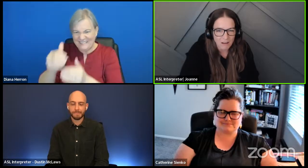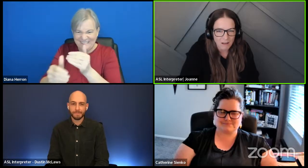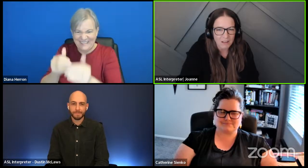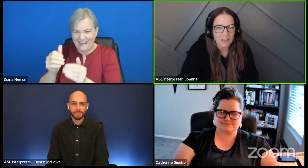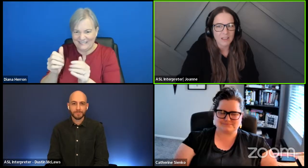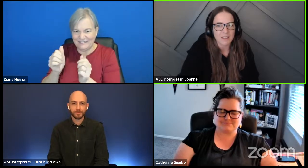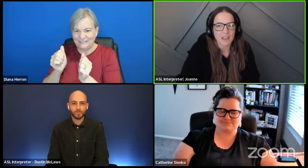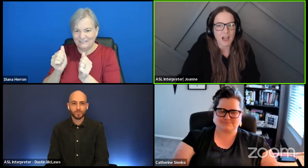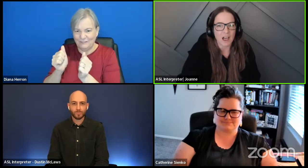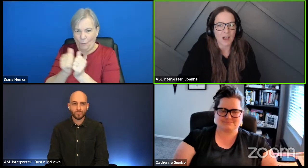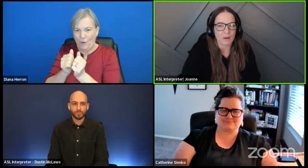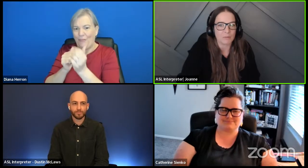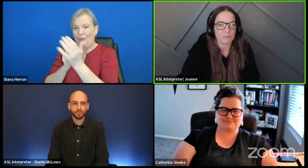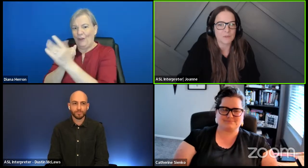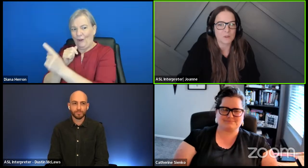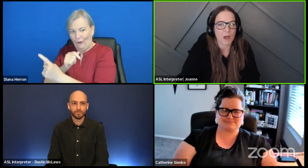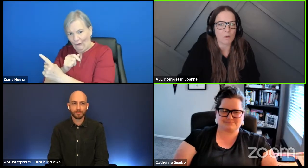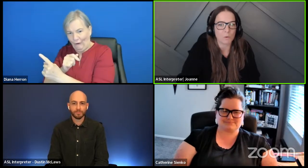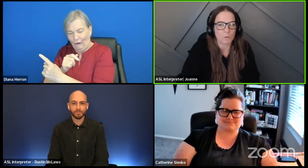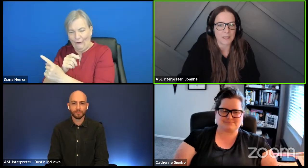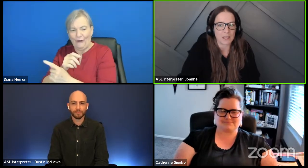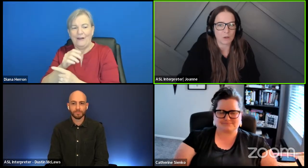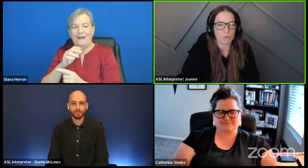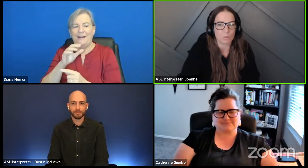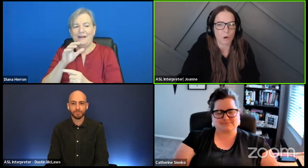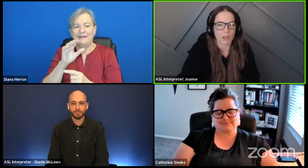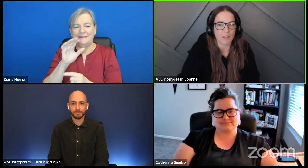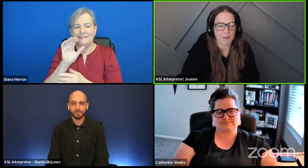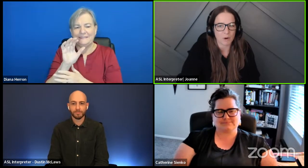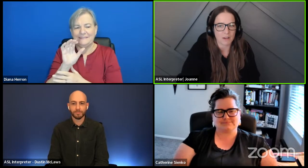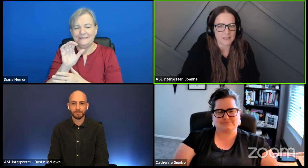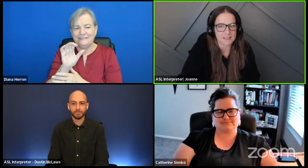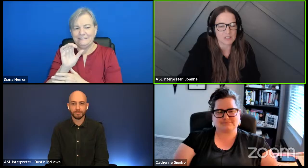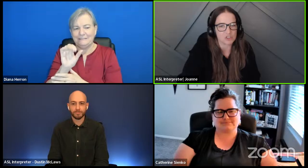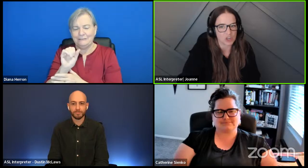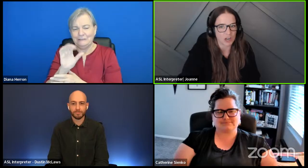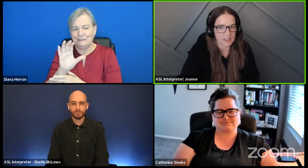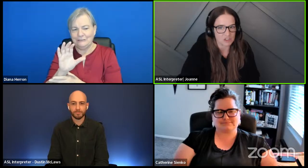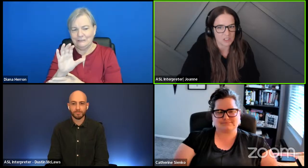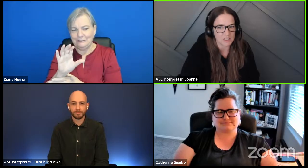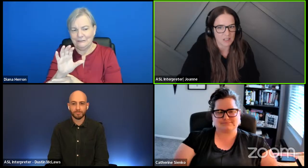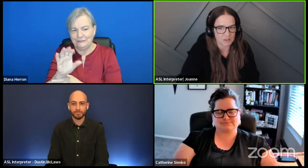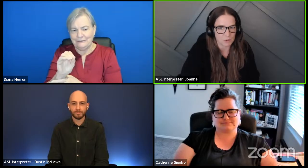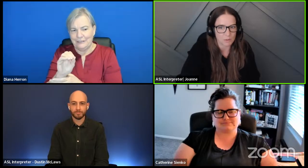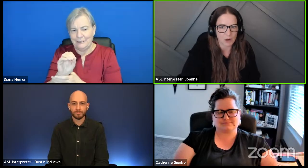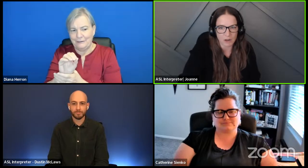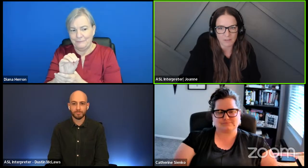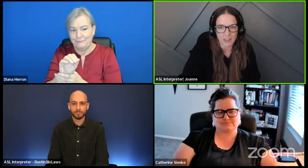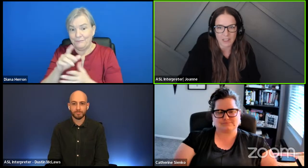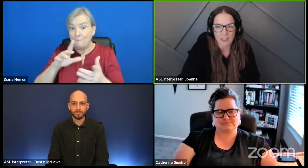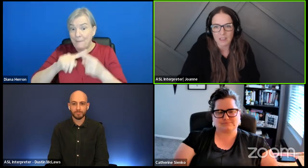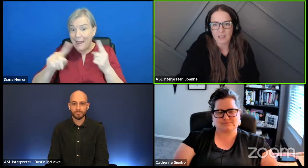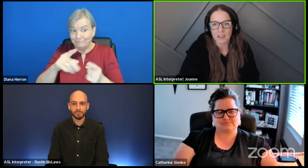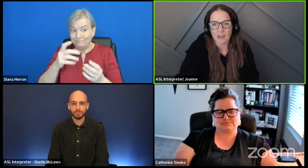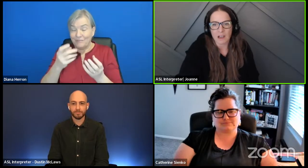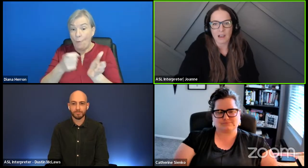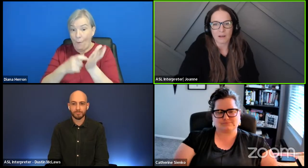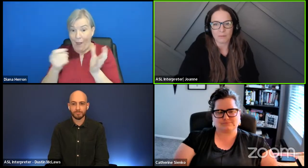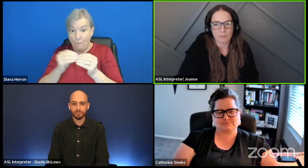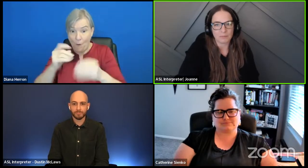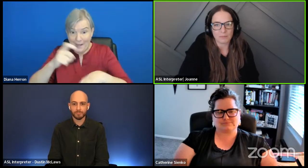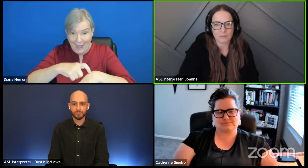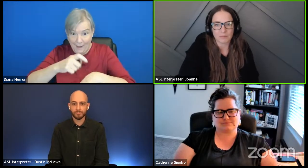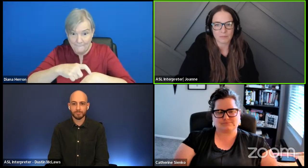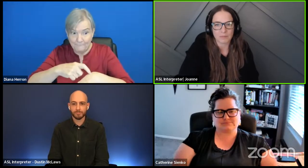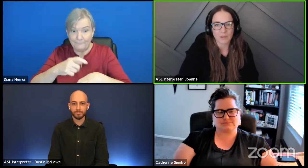as well. So how will we roll out the process ensuring that she's also a part of it?